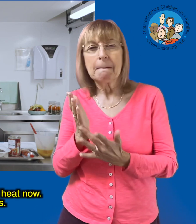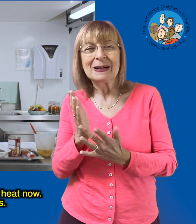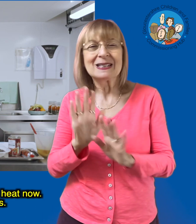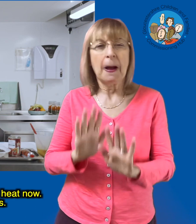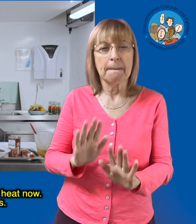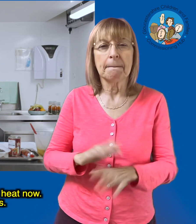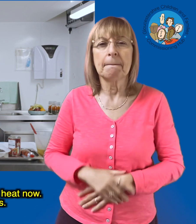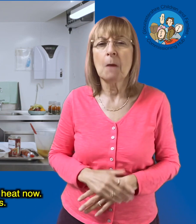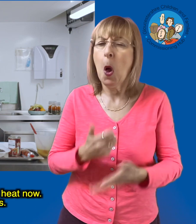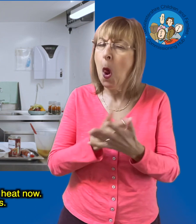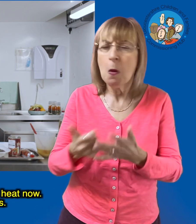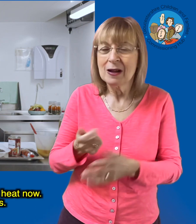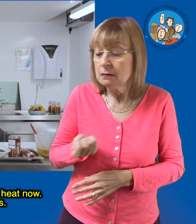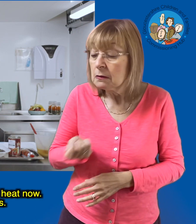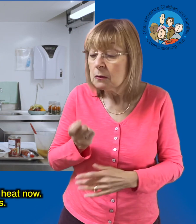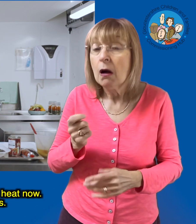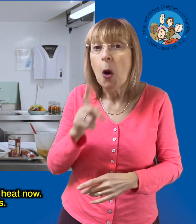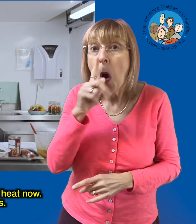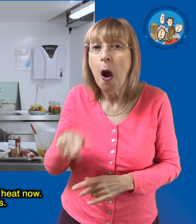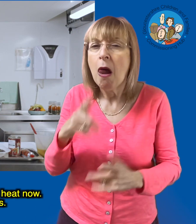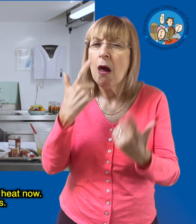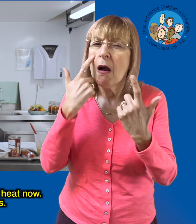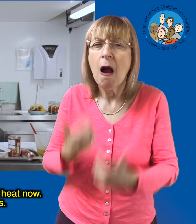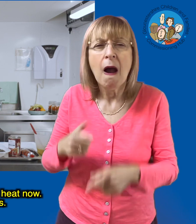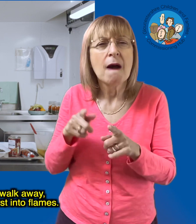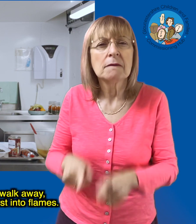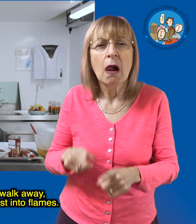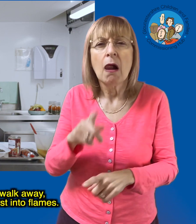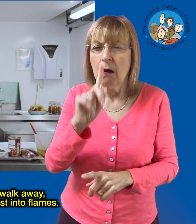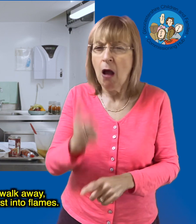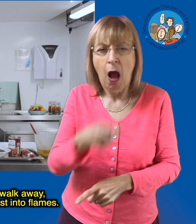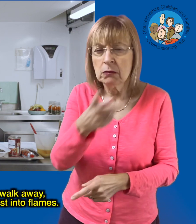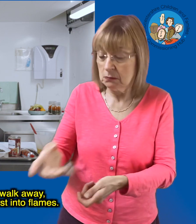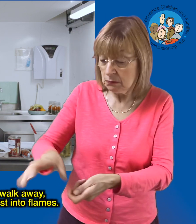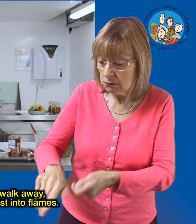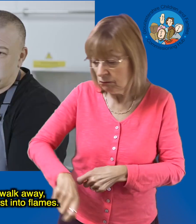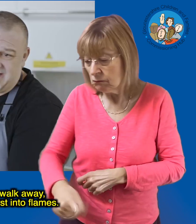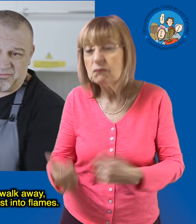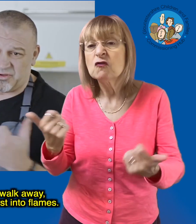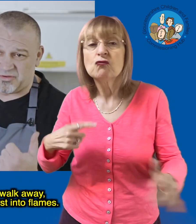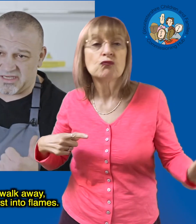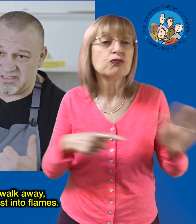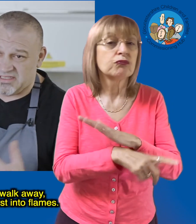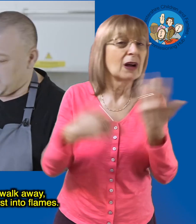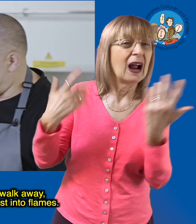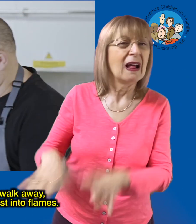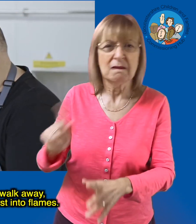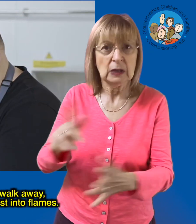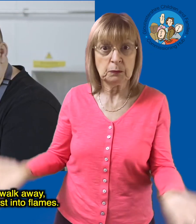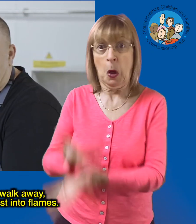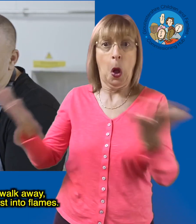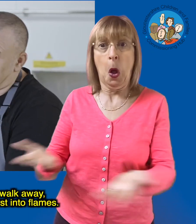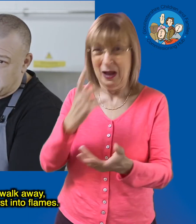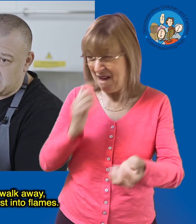heat now. Always be careful with oil in pans. You can't put oil with a pan on the heat and walk away,